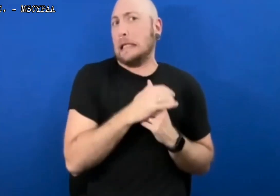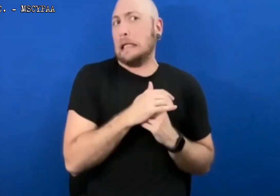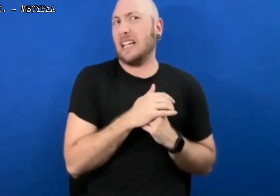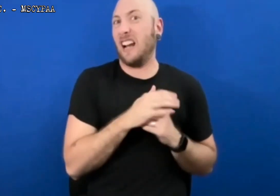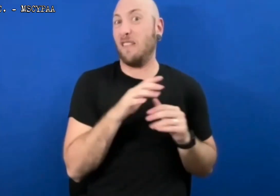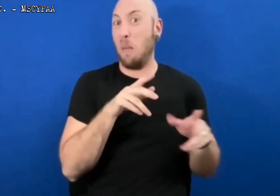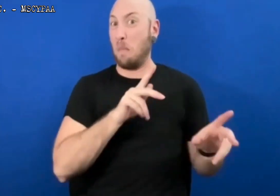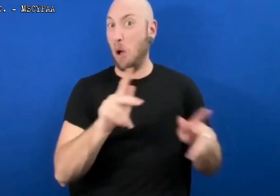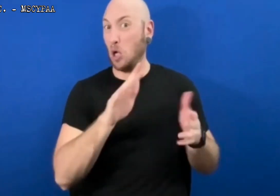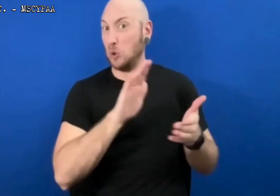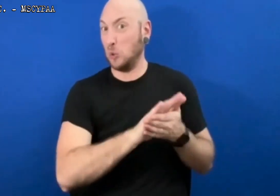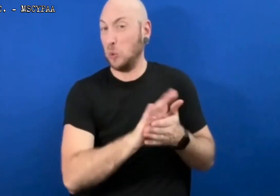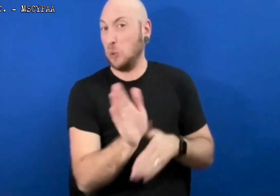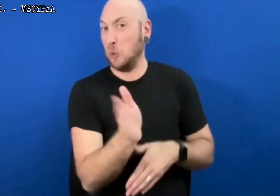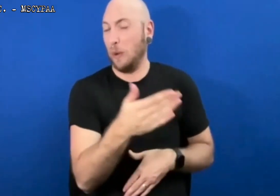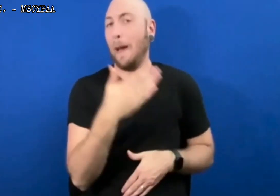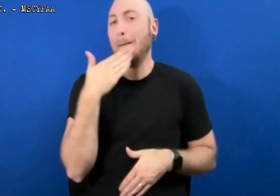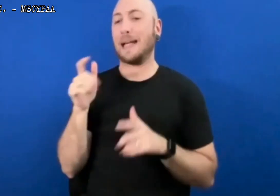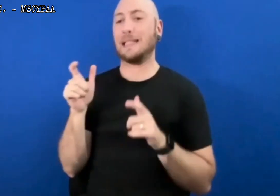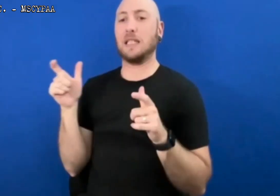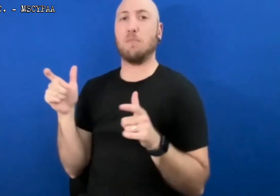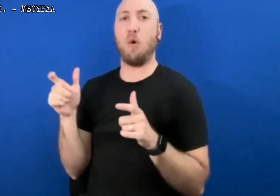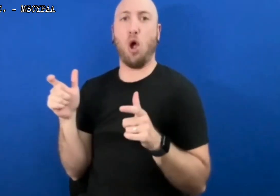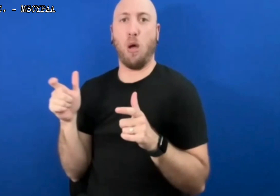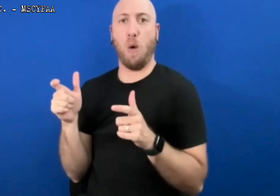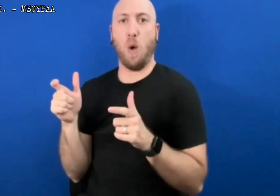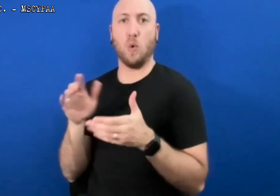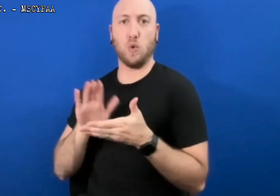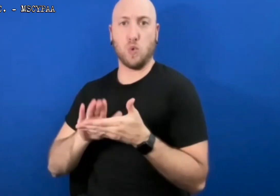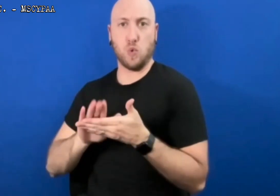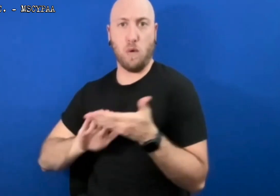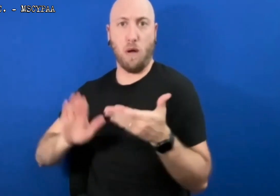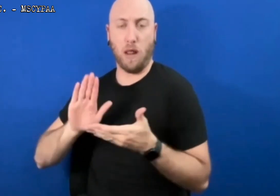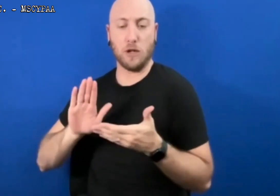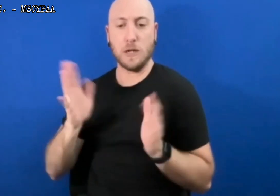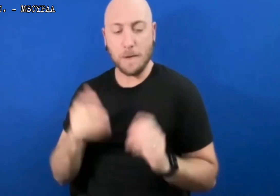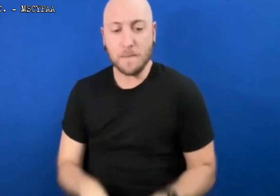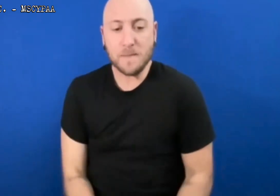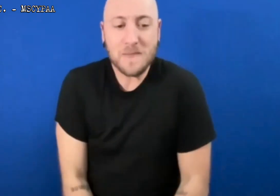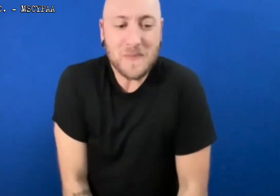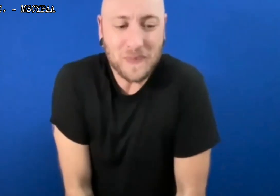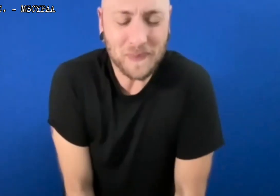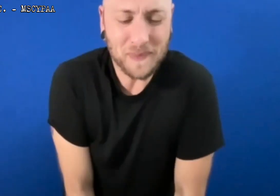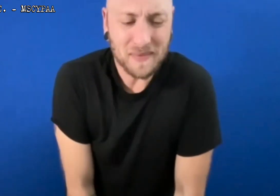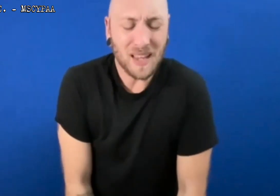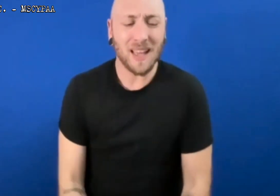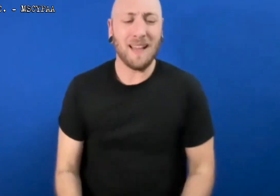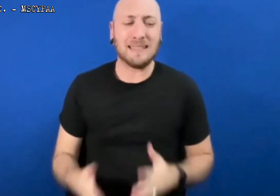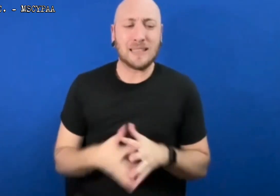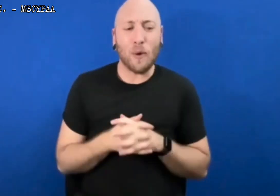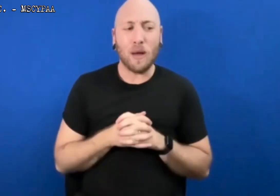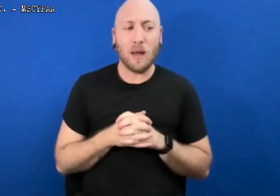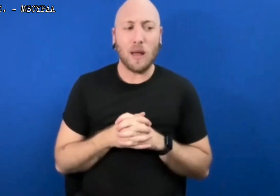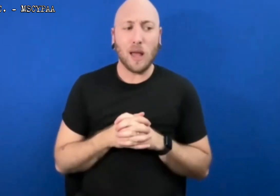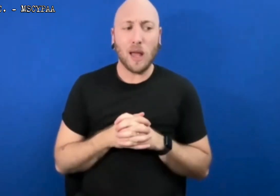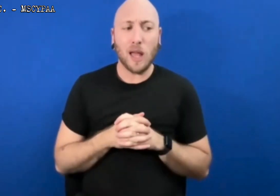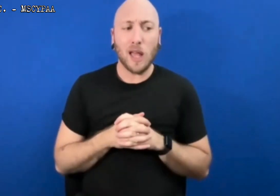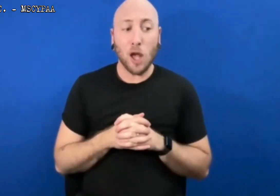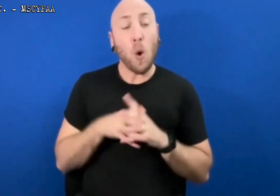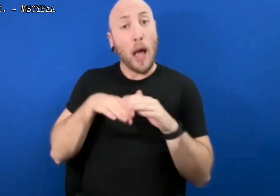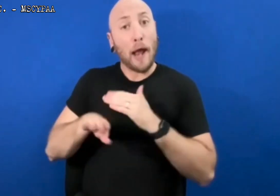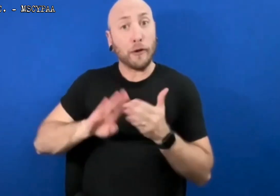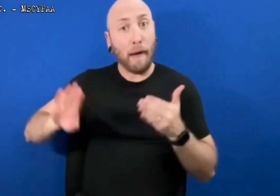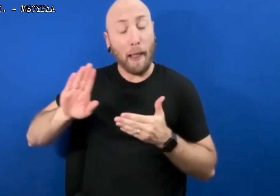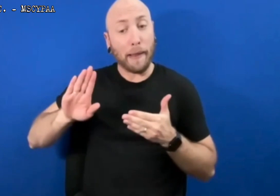school. And I kind of joke sometimes that I like came out of a blackout with a degree in biomedical